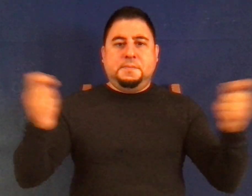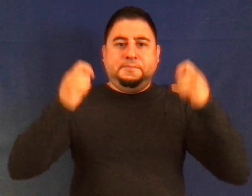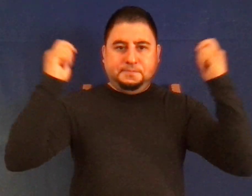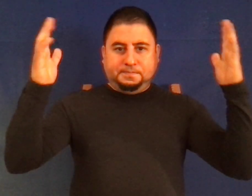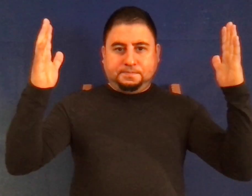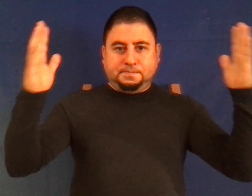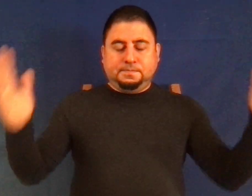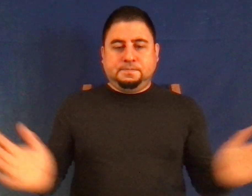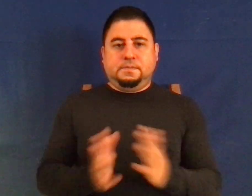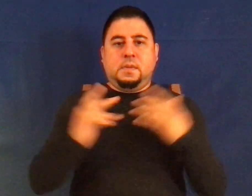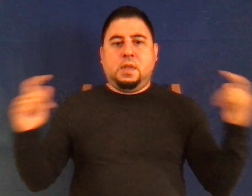alleluia,